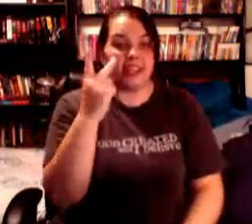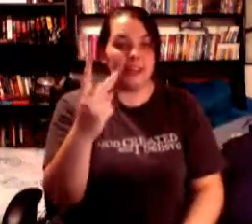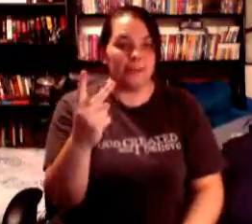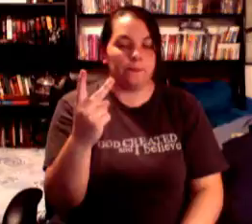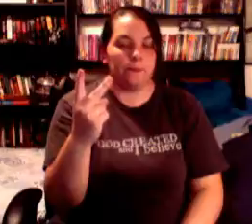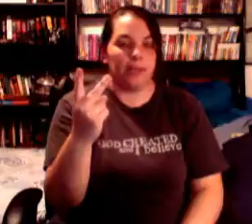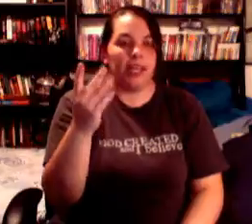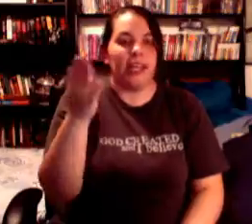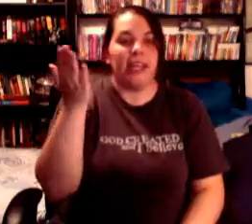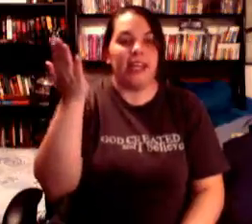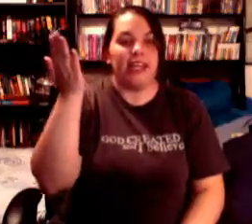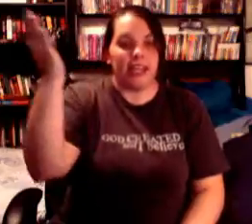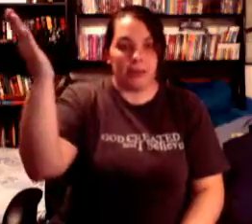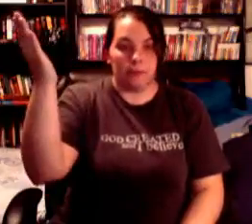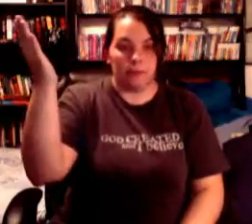see him